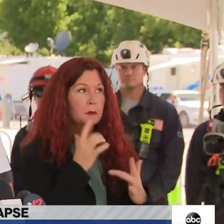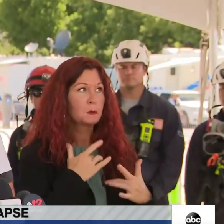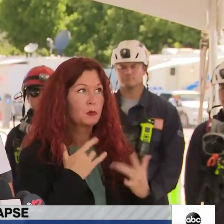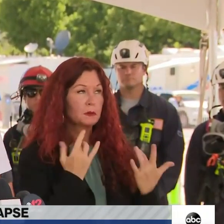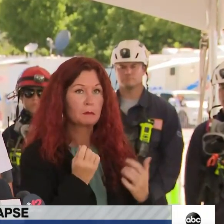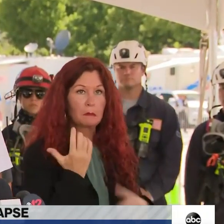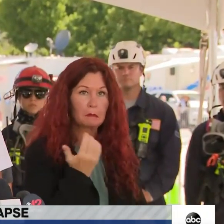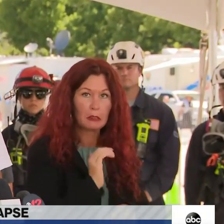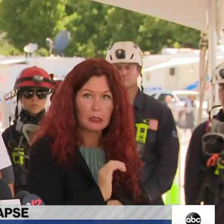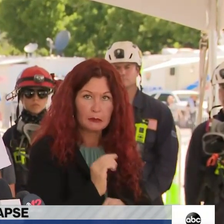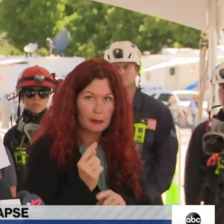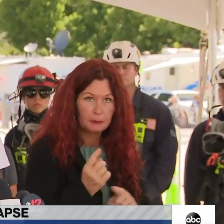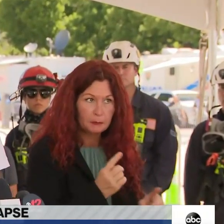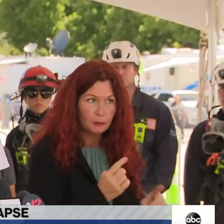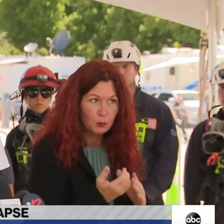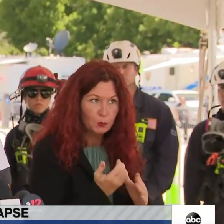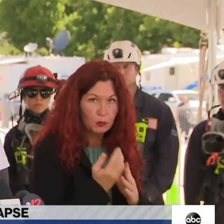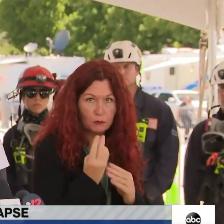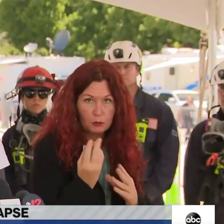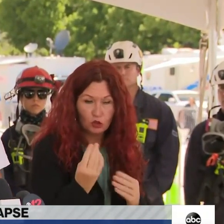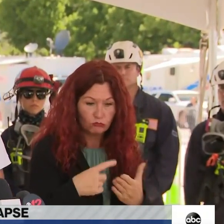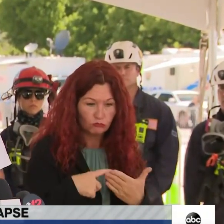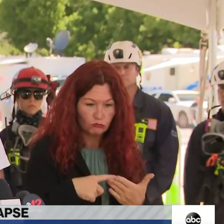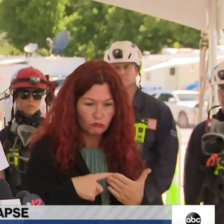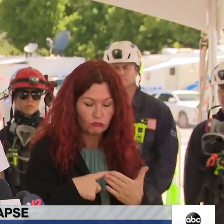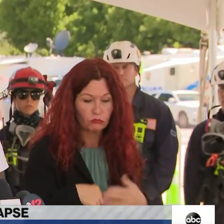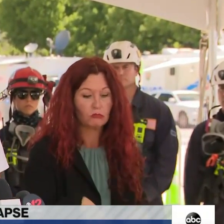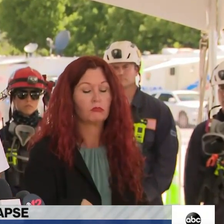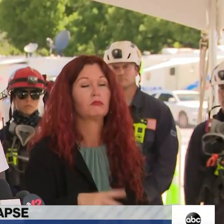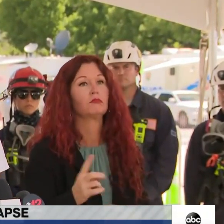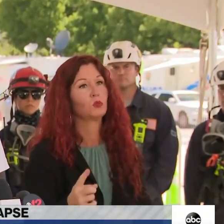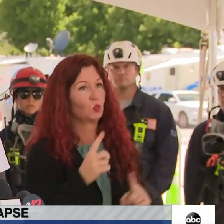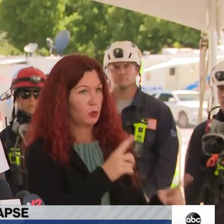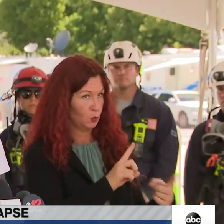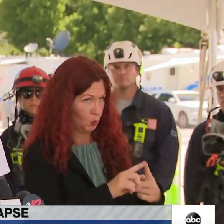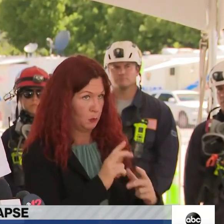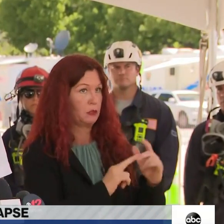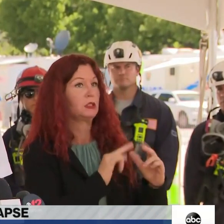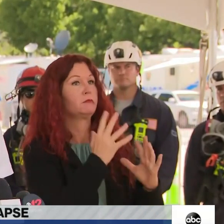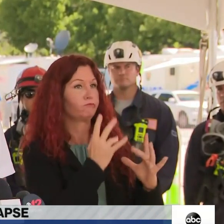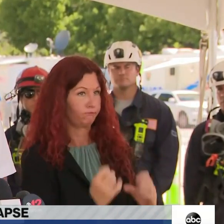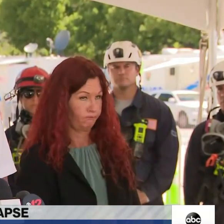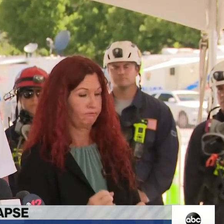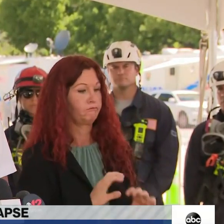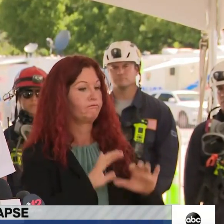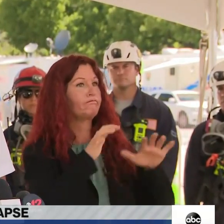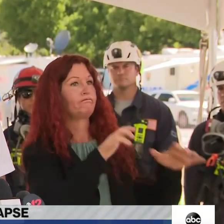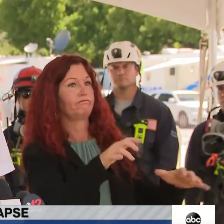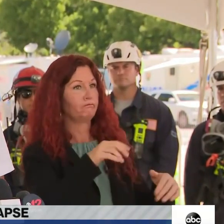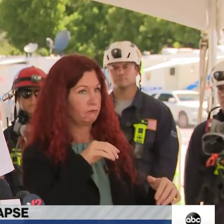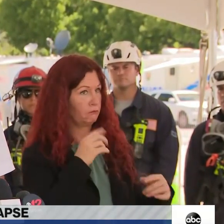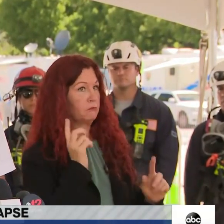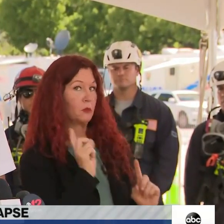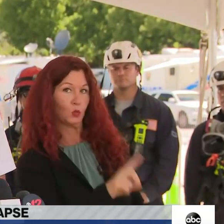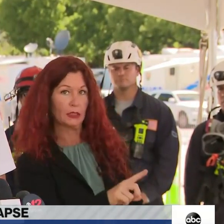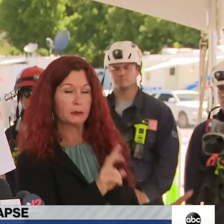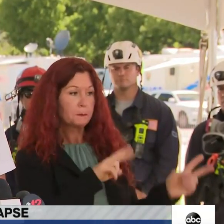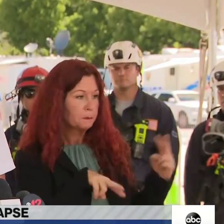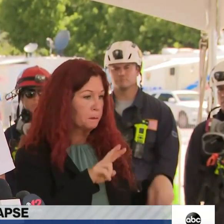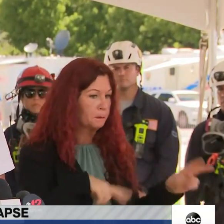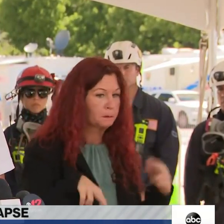with the families. I also walked the site to observe what was happening at the site.